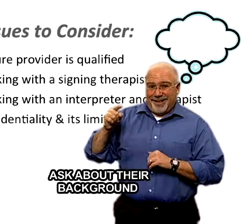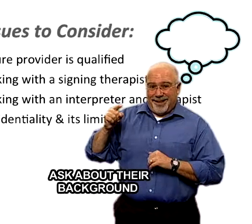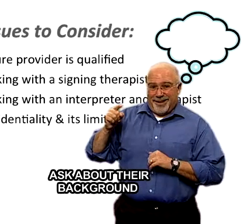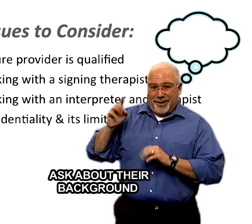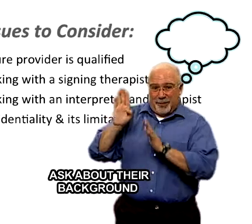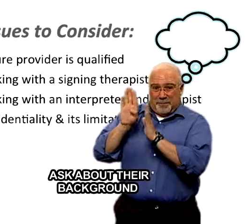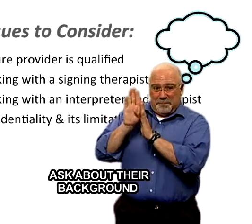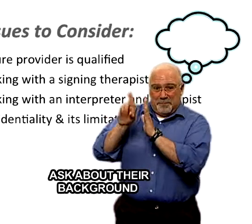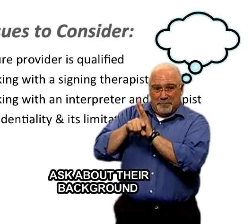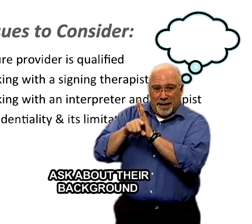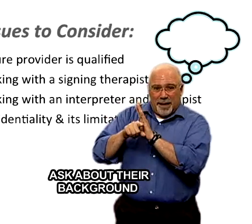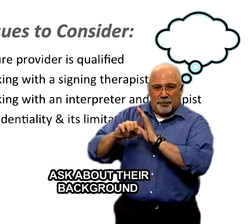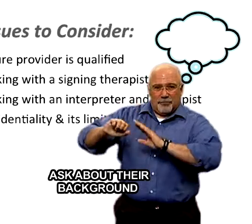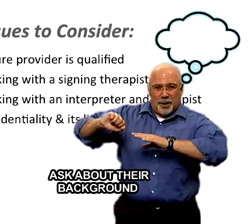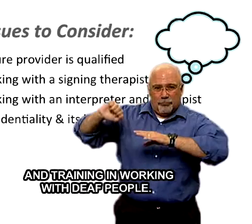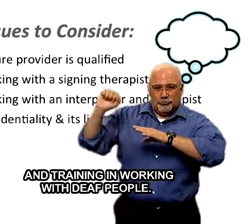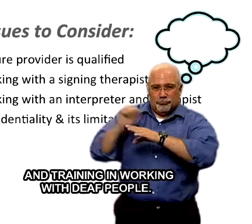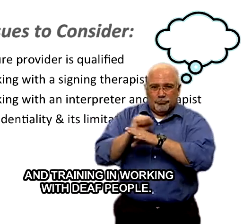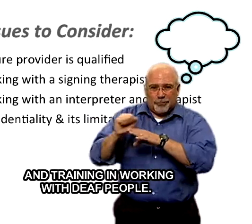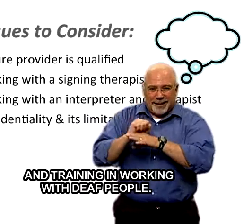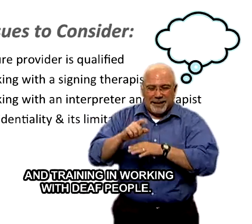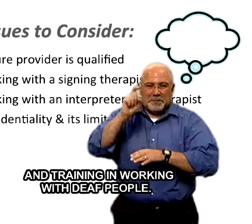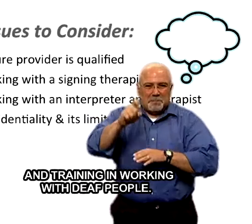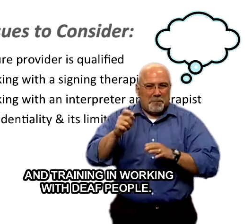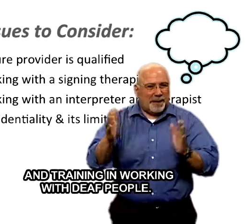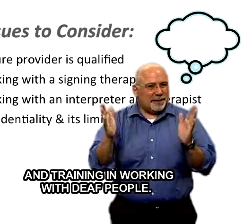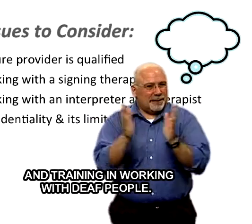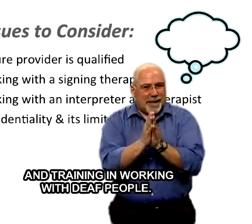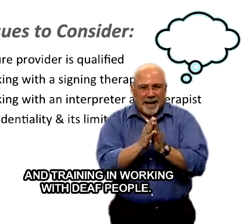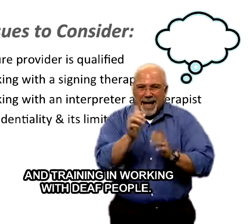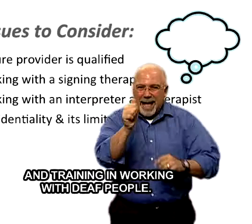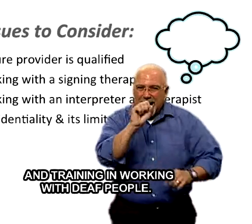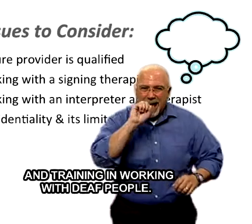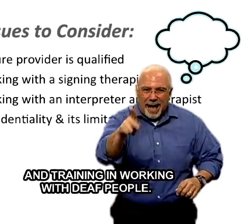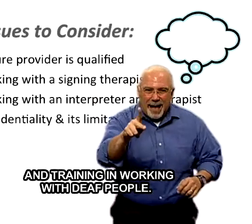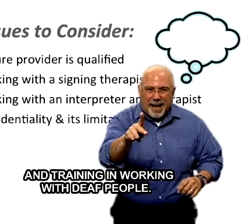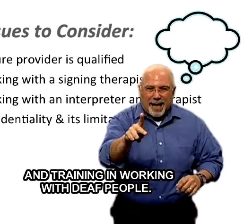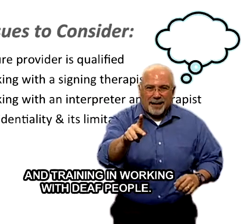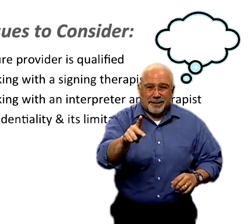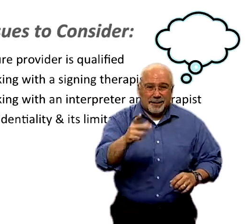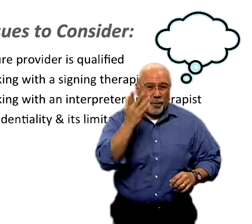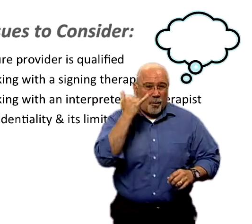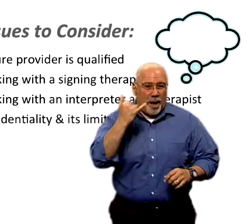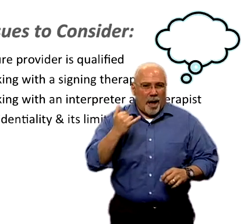Ask about their background and training in working with deaf people.